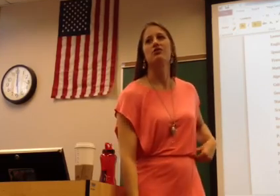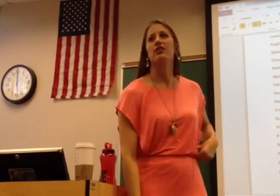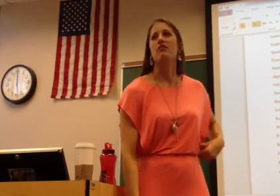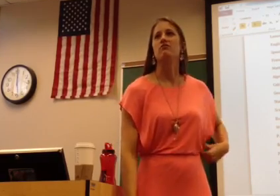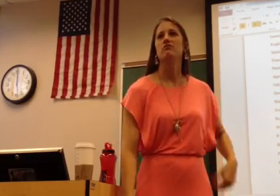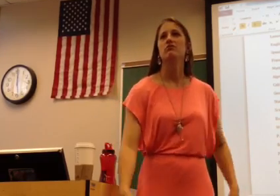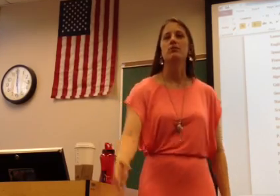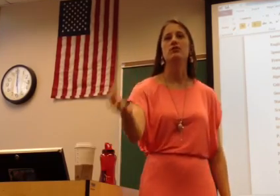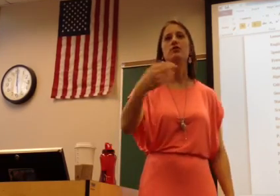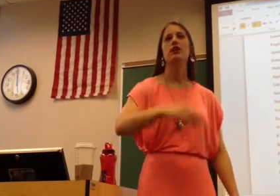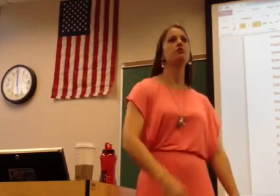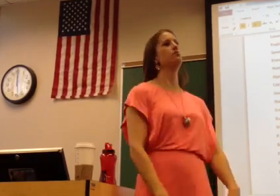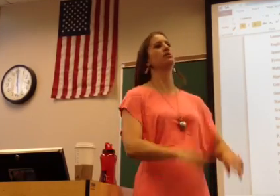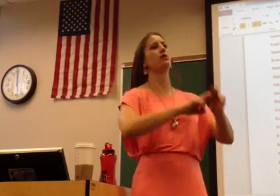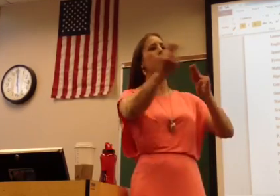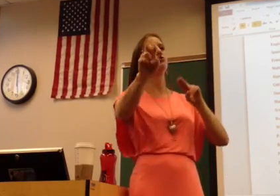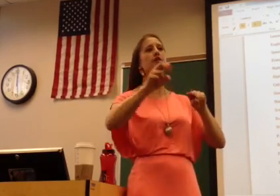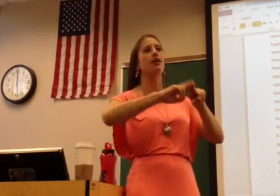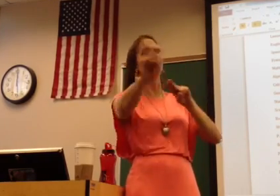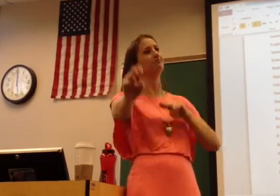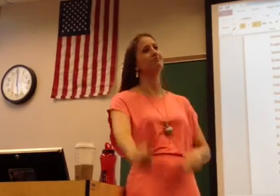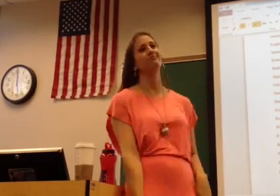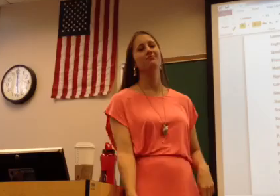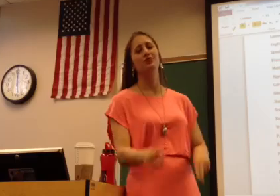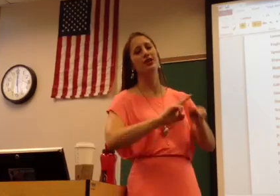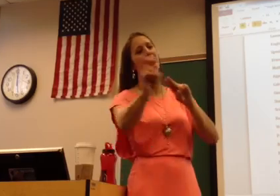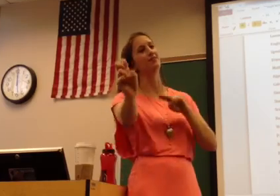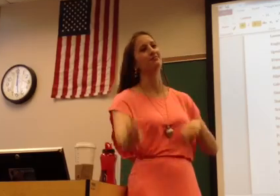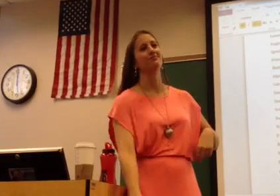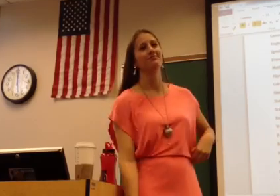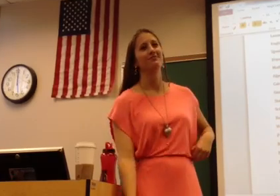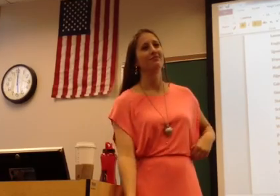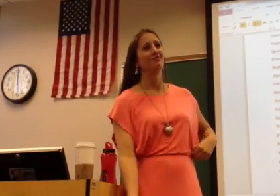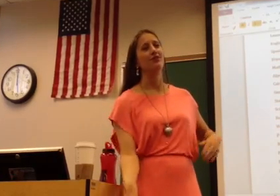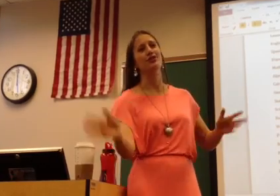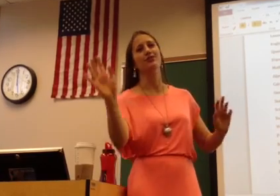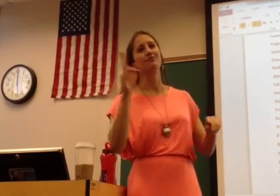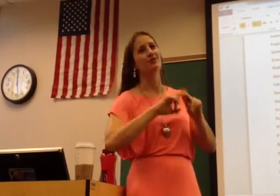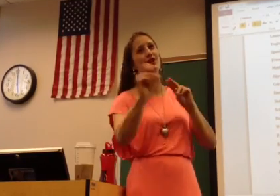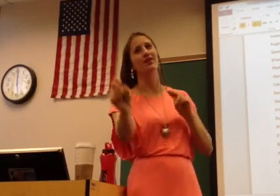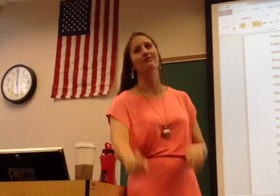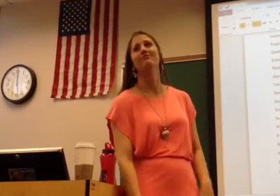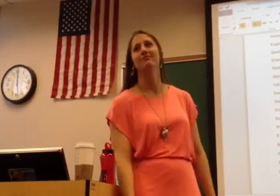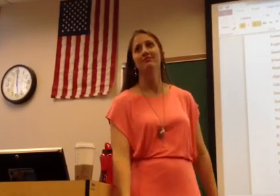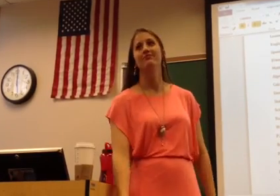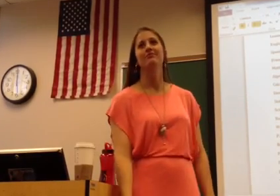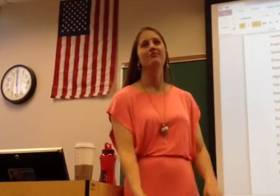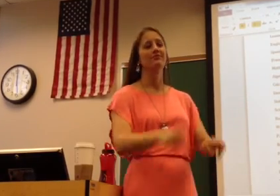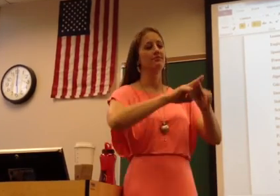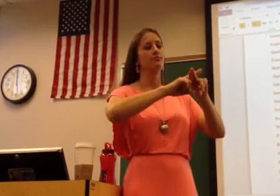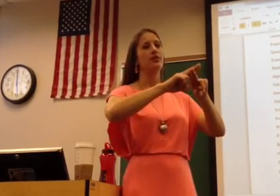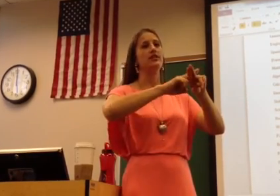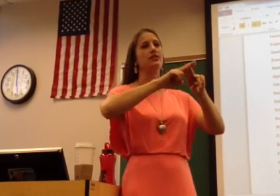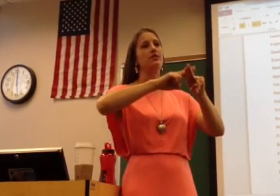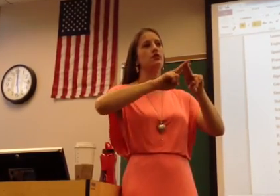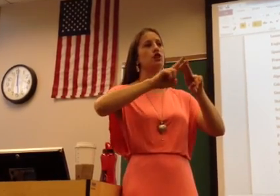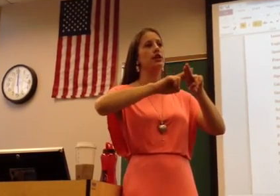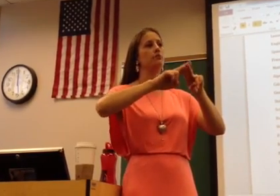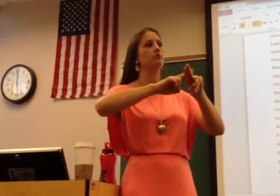again. I'm gonna do it again. You missed a boat. Train gone. Train gone. Fish. Train gone. But this is second train.